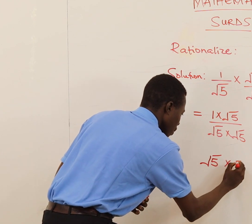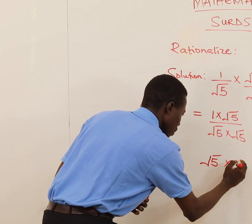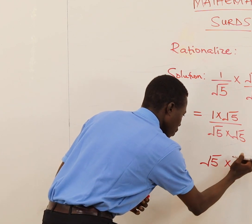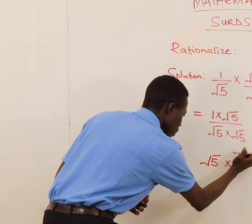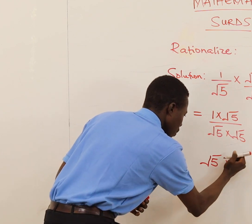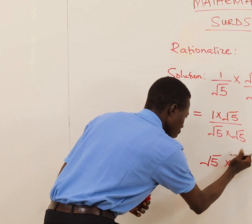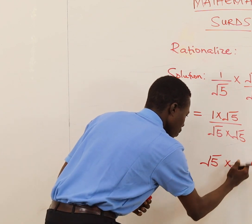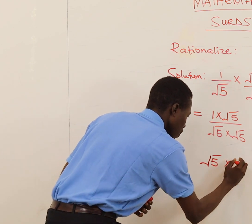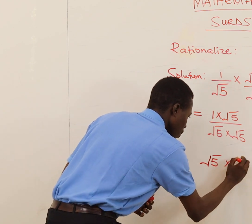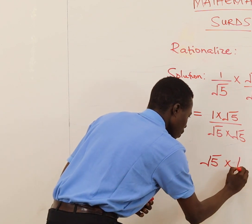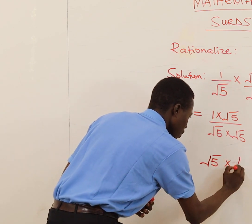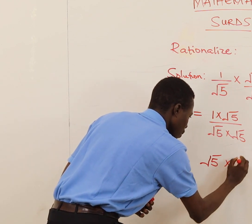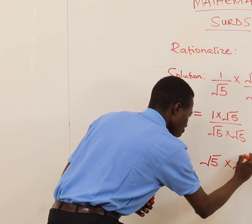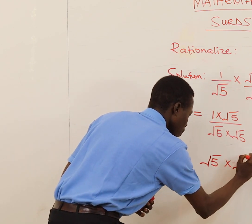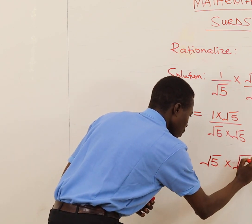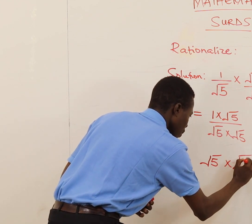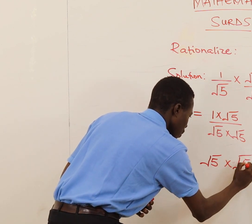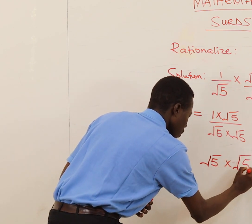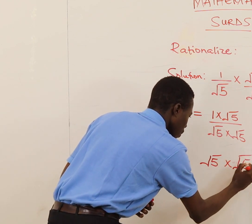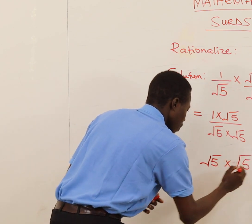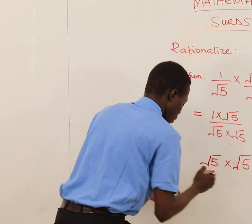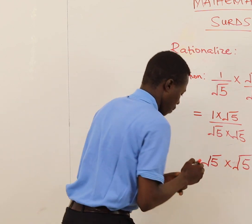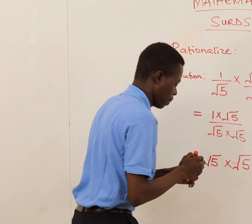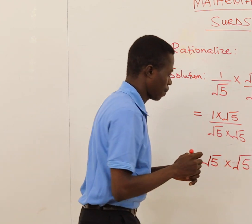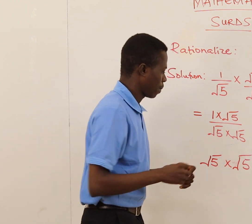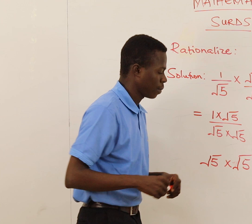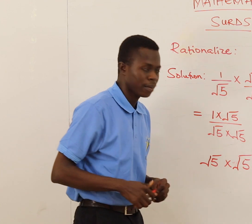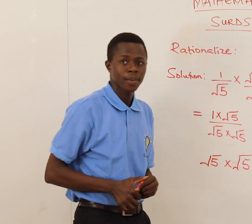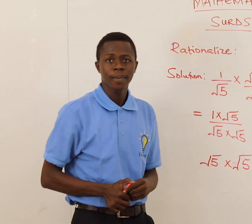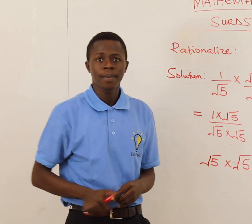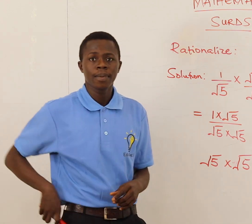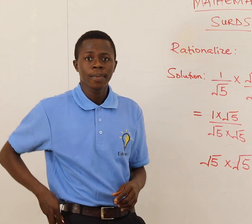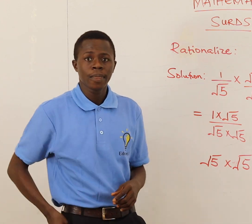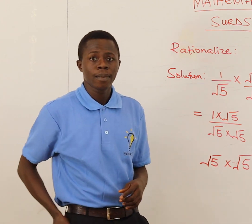done. So you see we have square root of 5 multiplied by square root of 5.